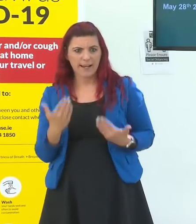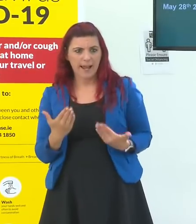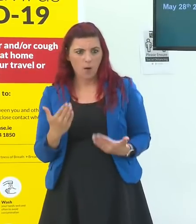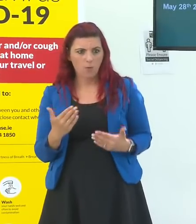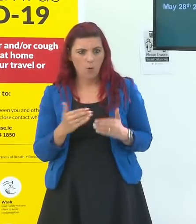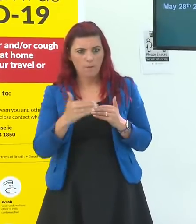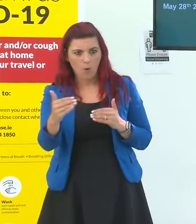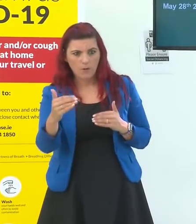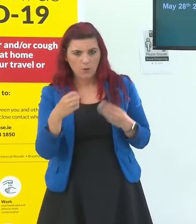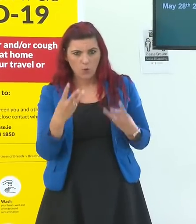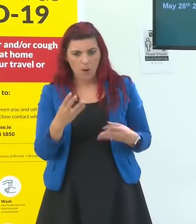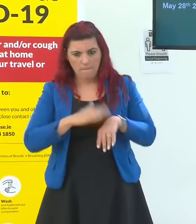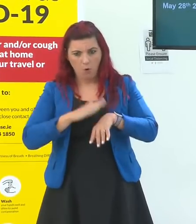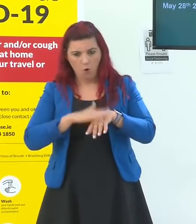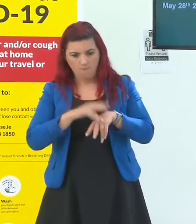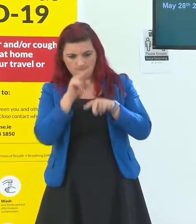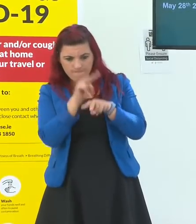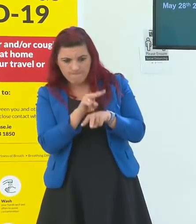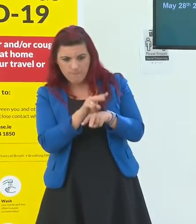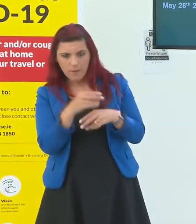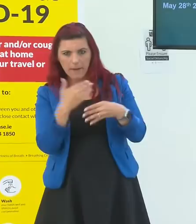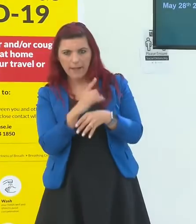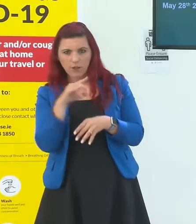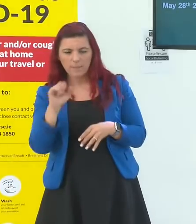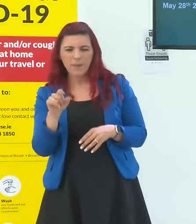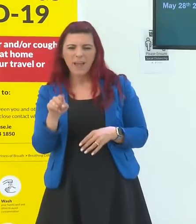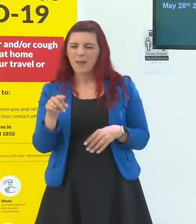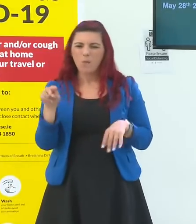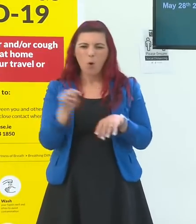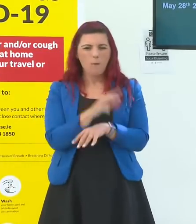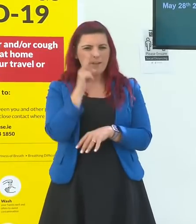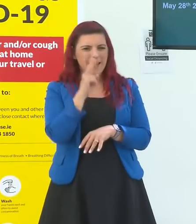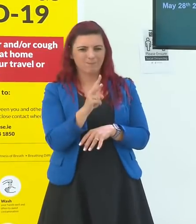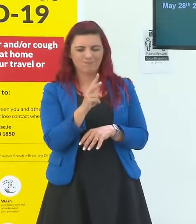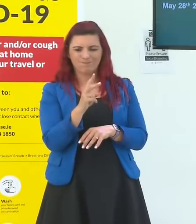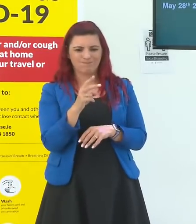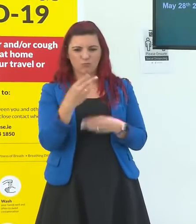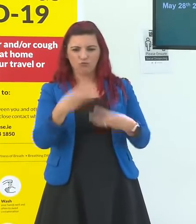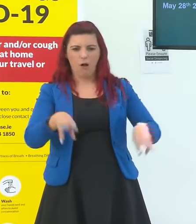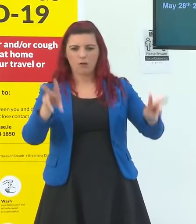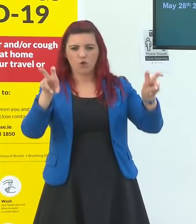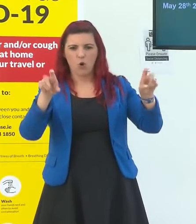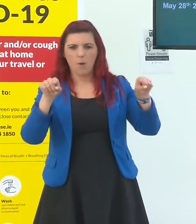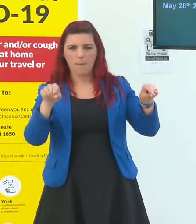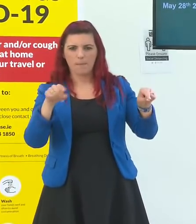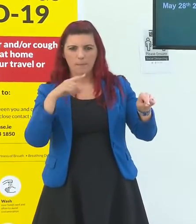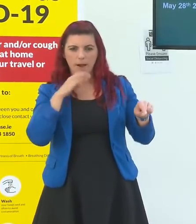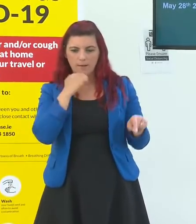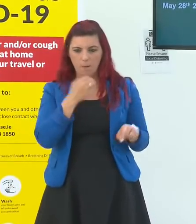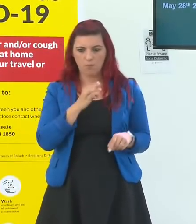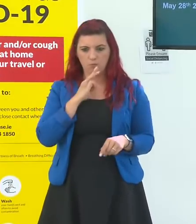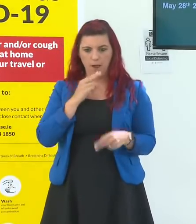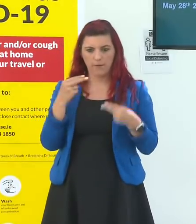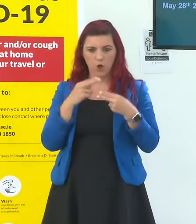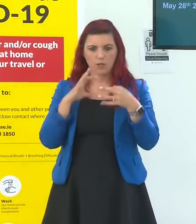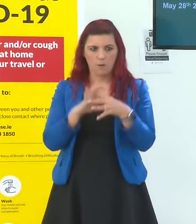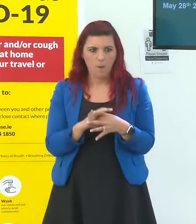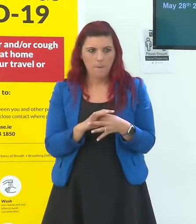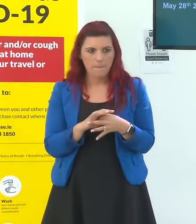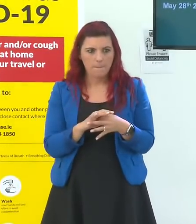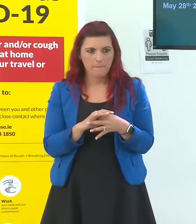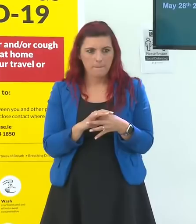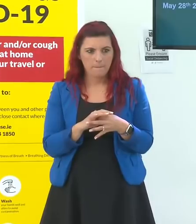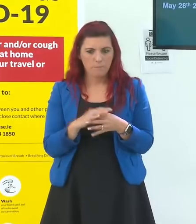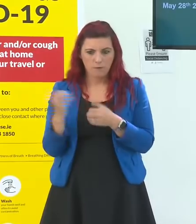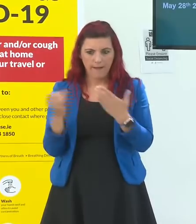that's kind of what you want, is it? Well, I think oversight is the wrong word, because private nursing homes, no more than our own long-term